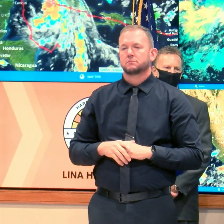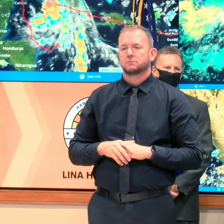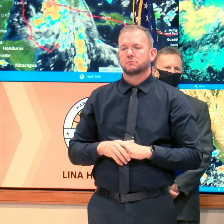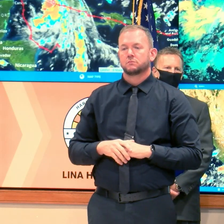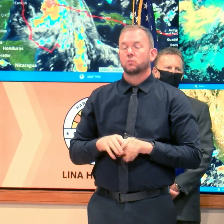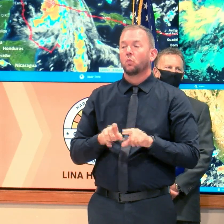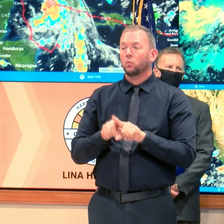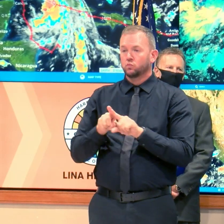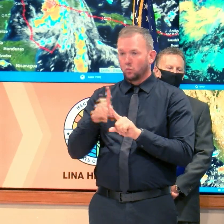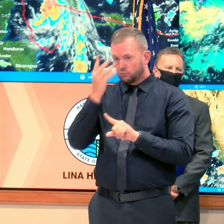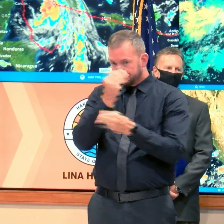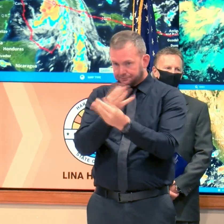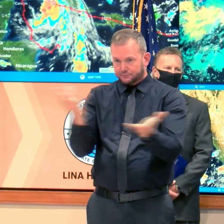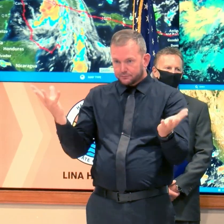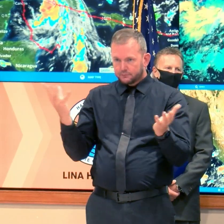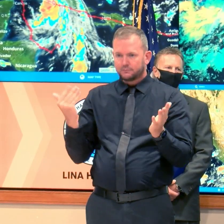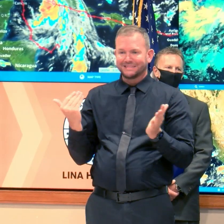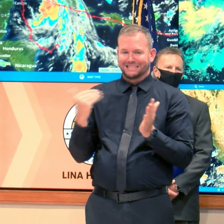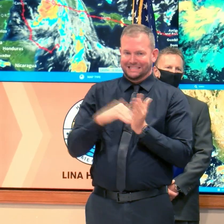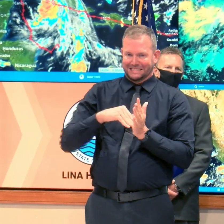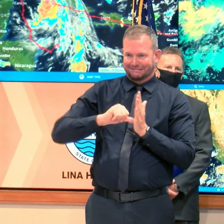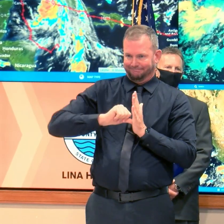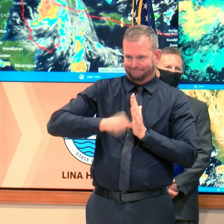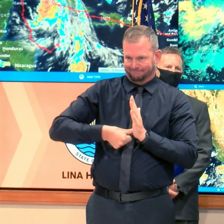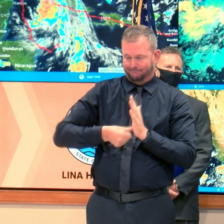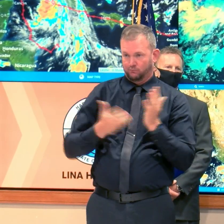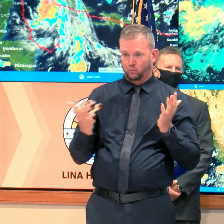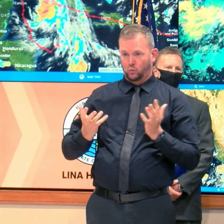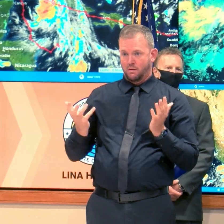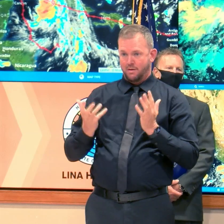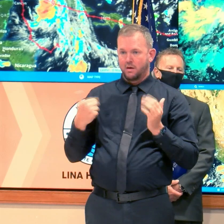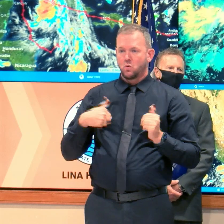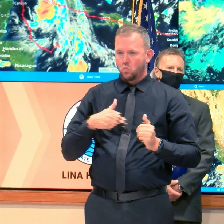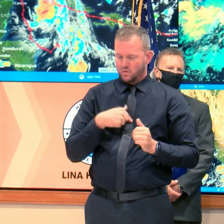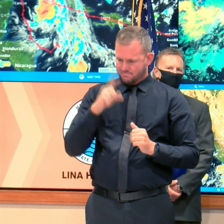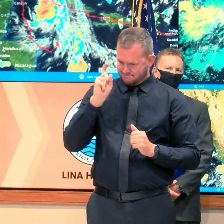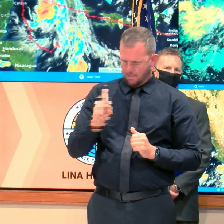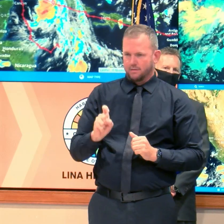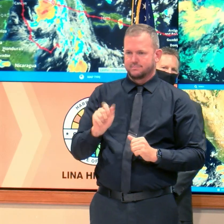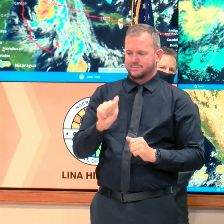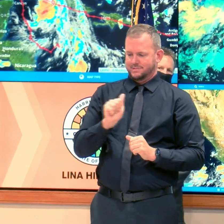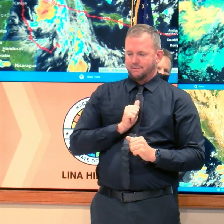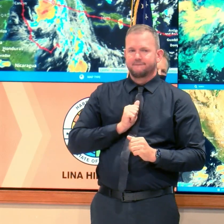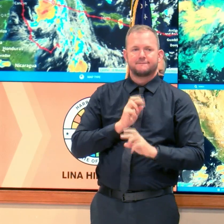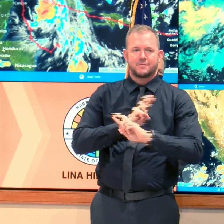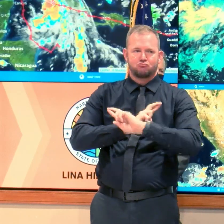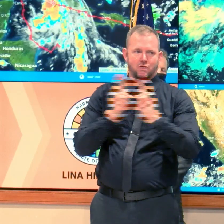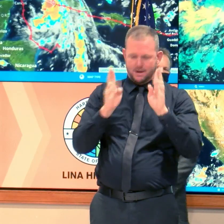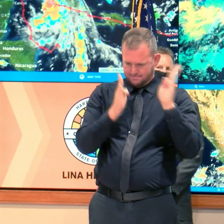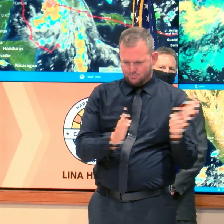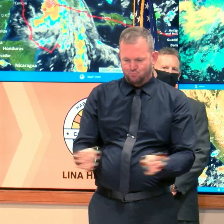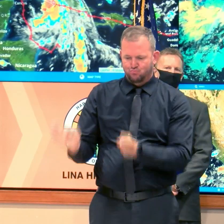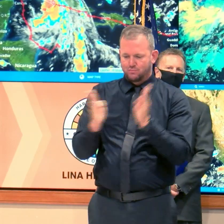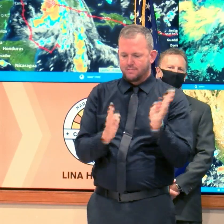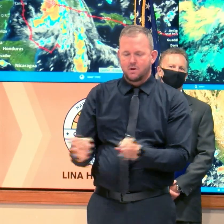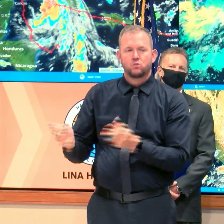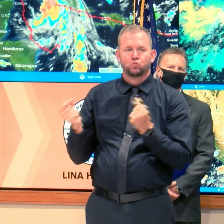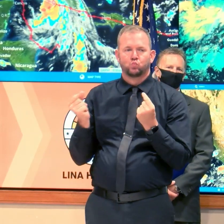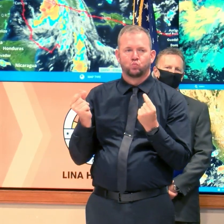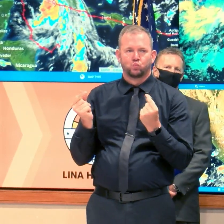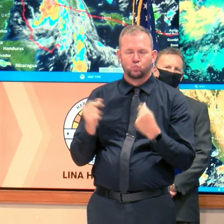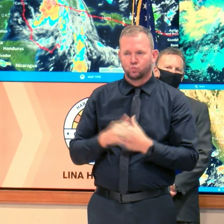also reemphasize the importance of us being prepared to monitor the weather